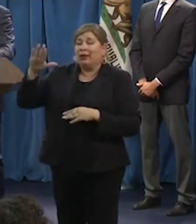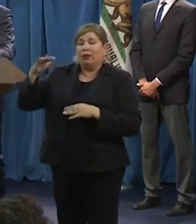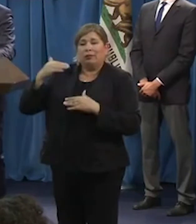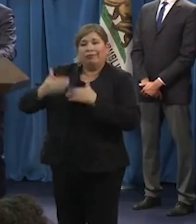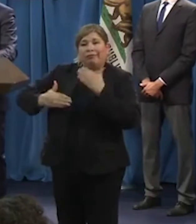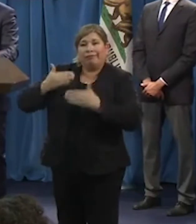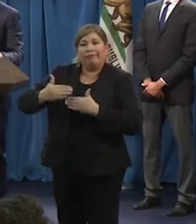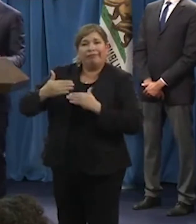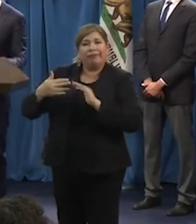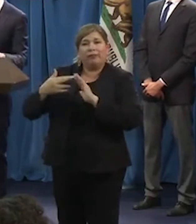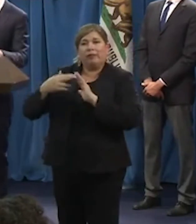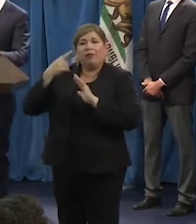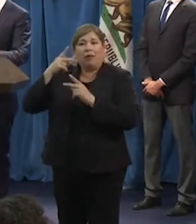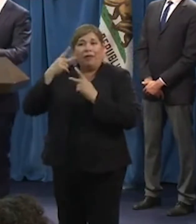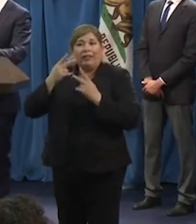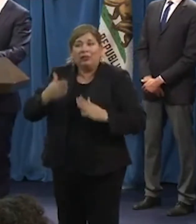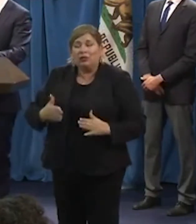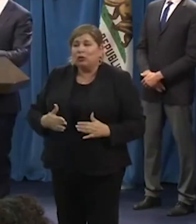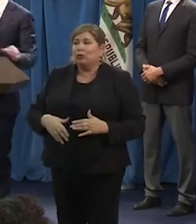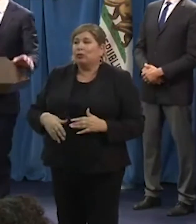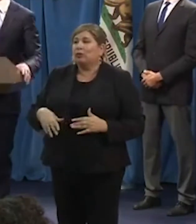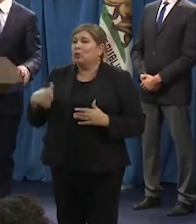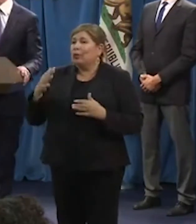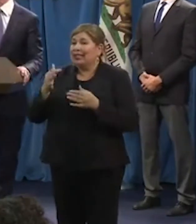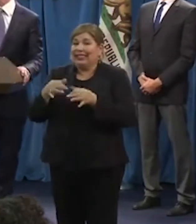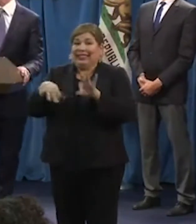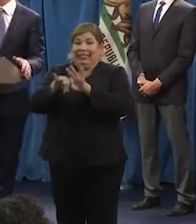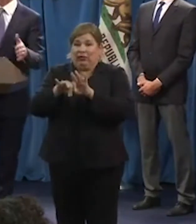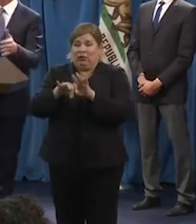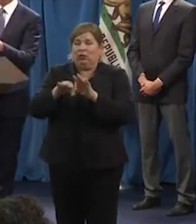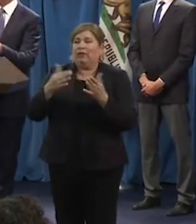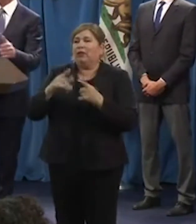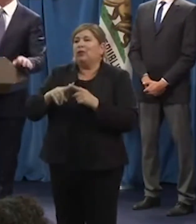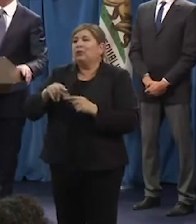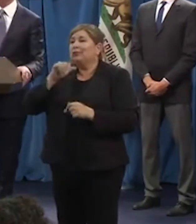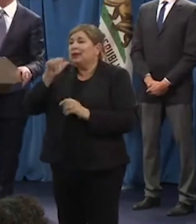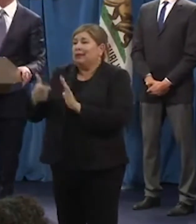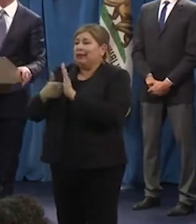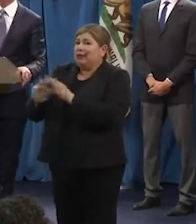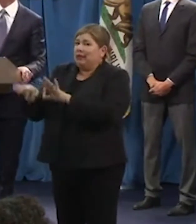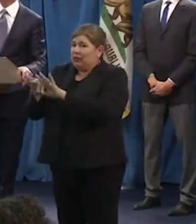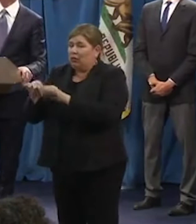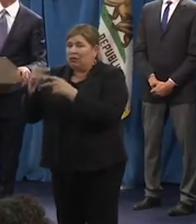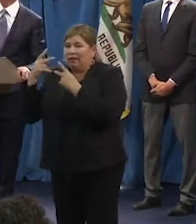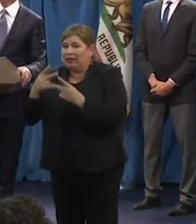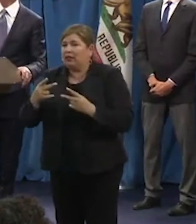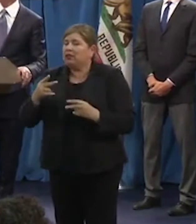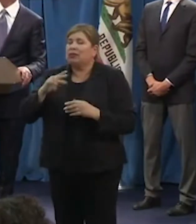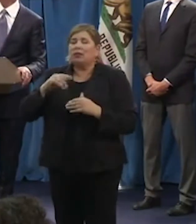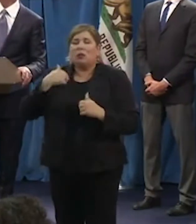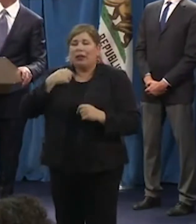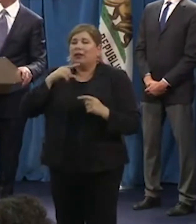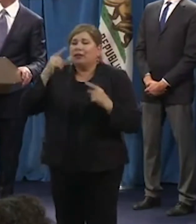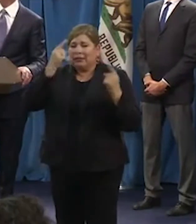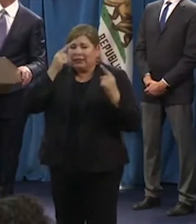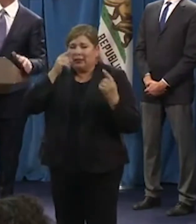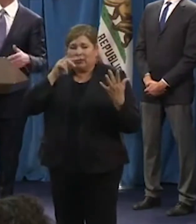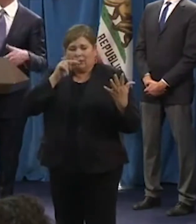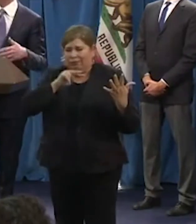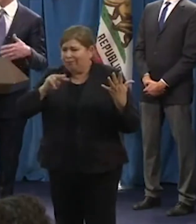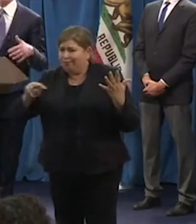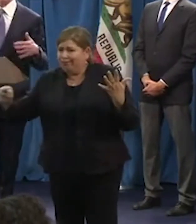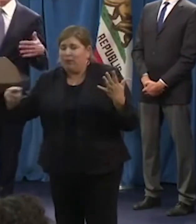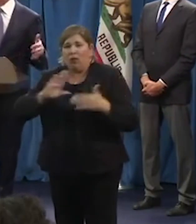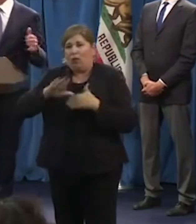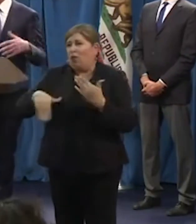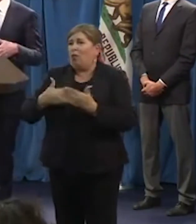visitors, essential versus non-essential visits, all of those things are being considered in real time. There is